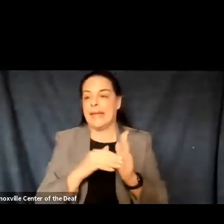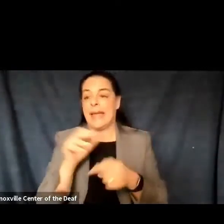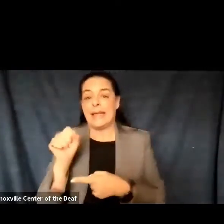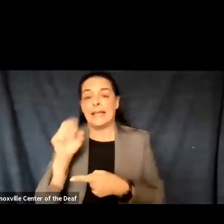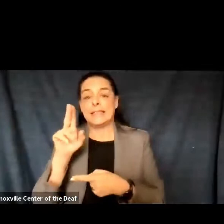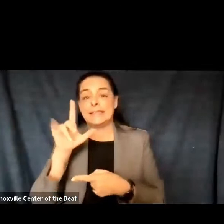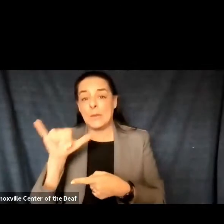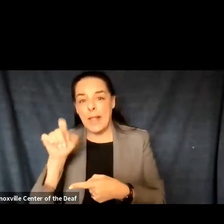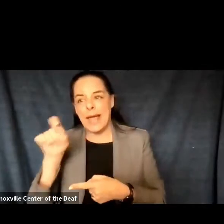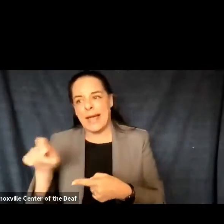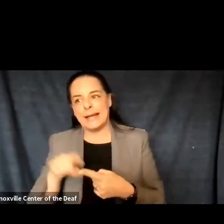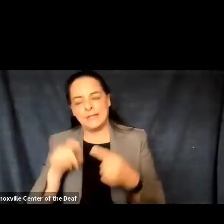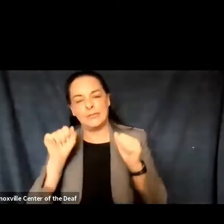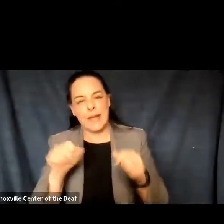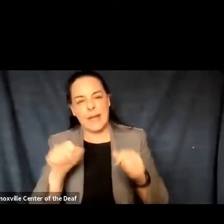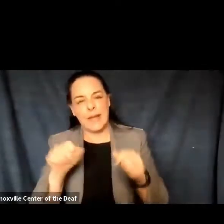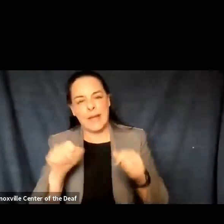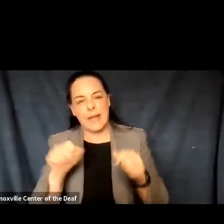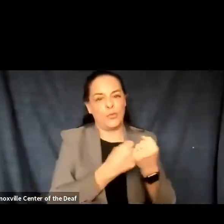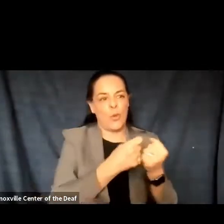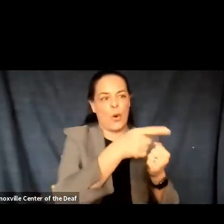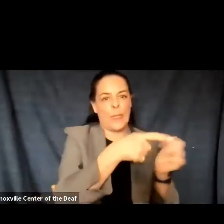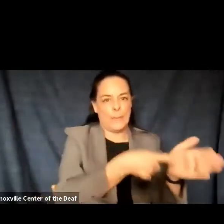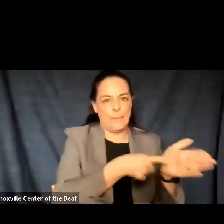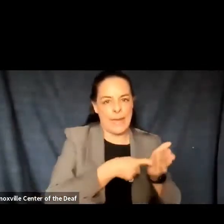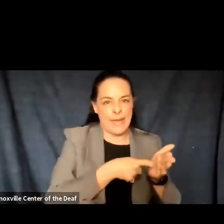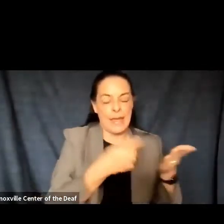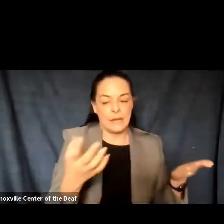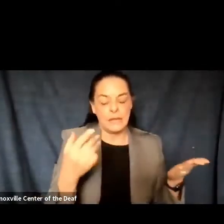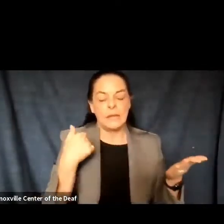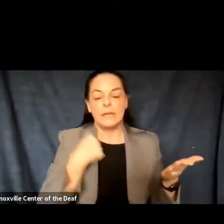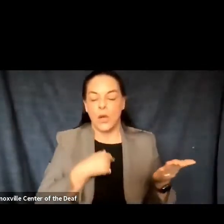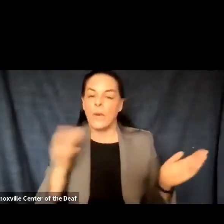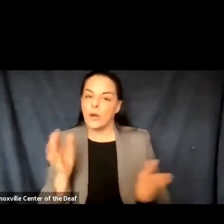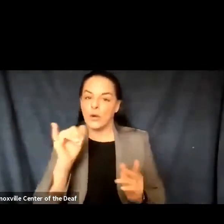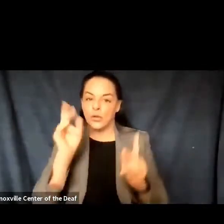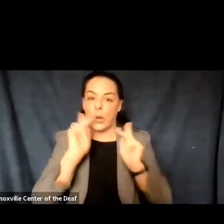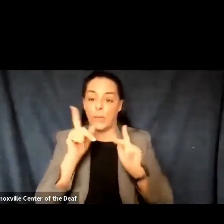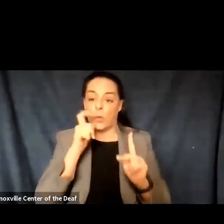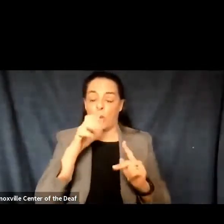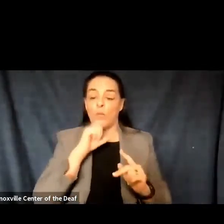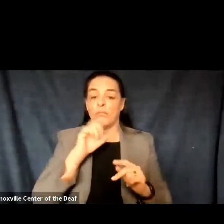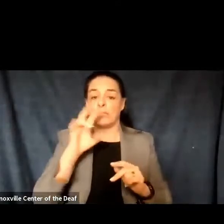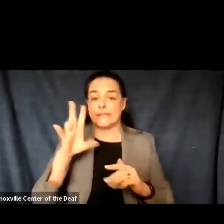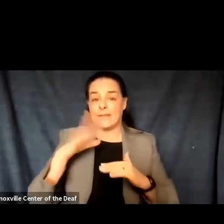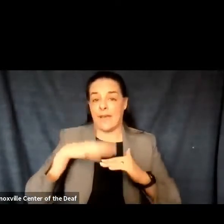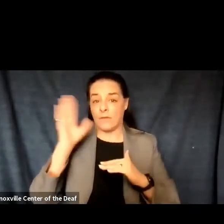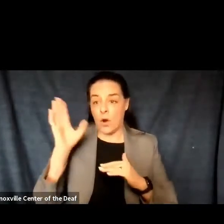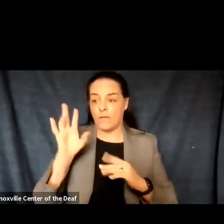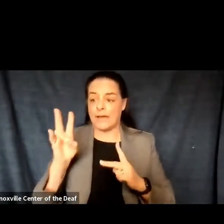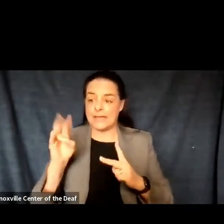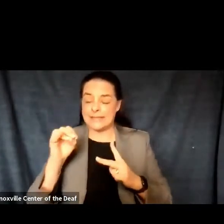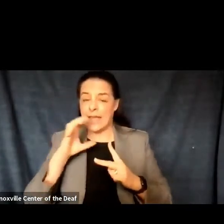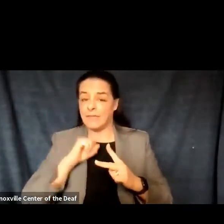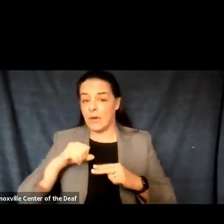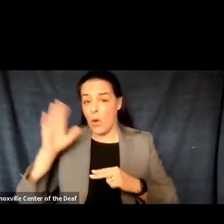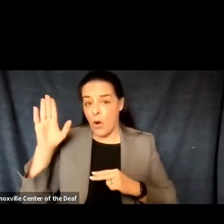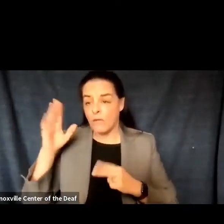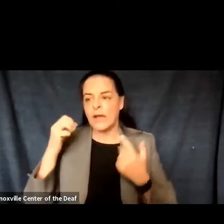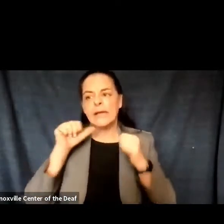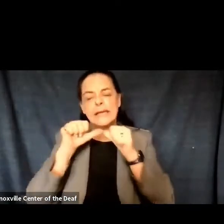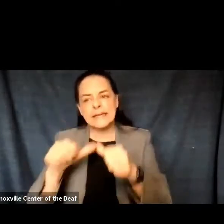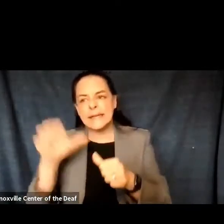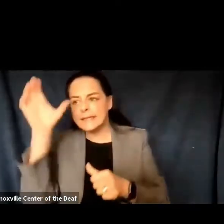to be able to support that. And so we do encourage those folks that are in the 75 and older and the 70 and older to continue to seek